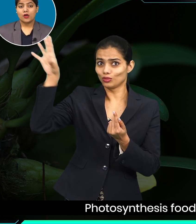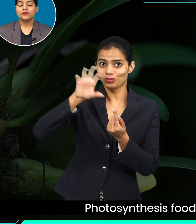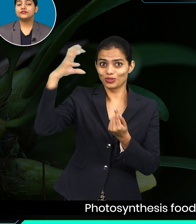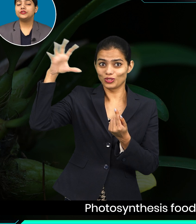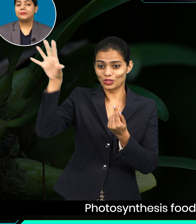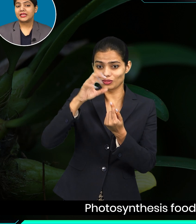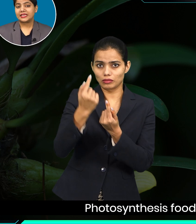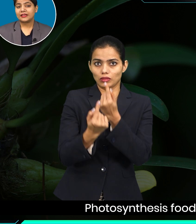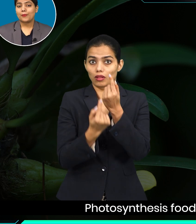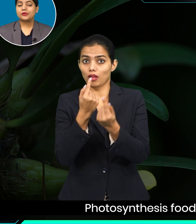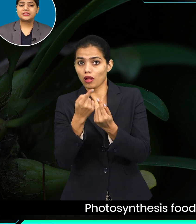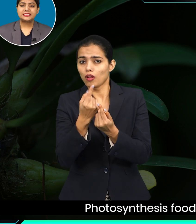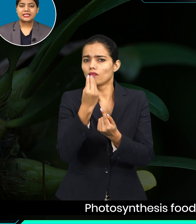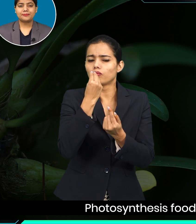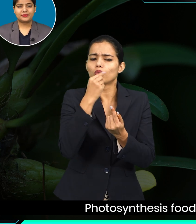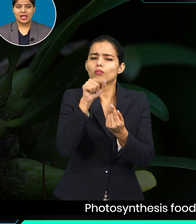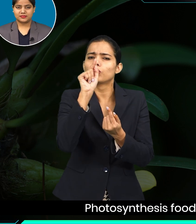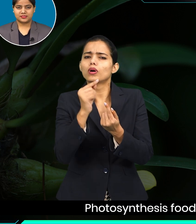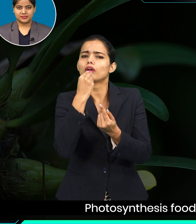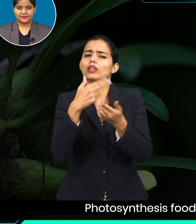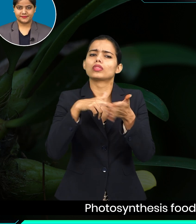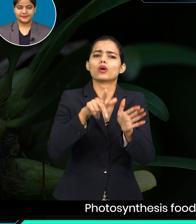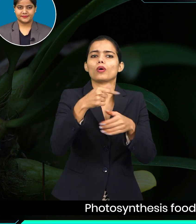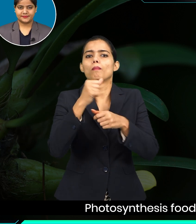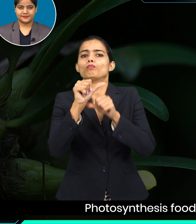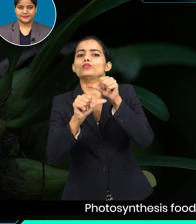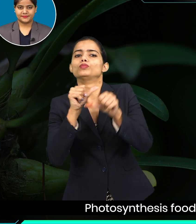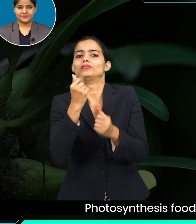Photosynthesis, food making process in plants.